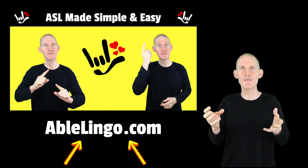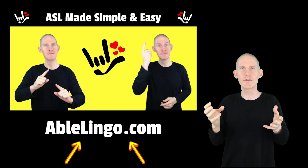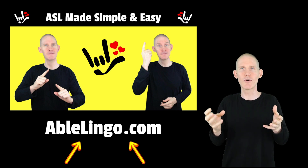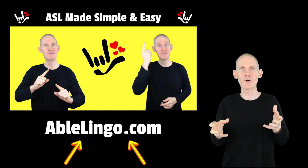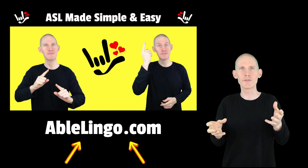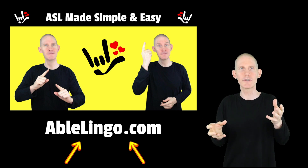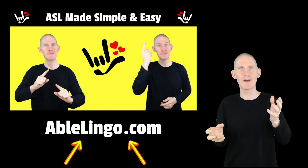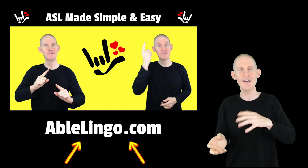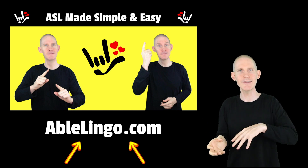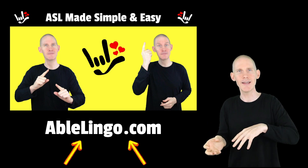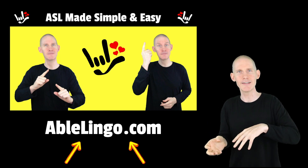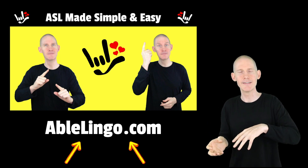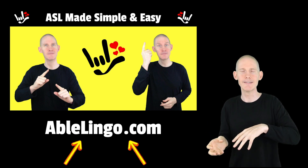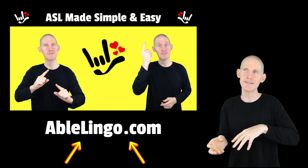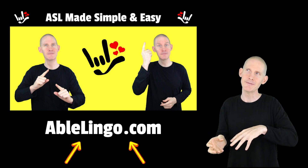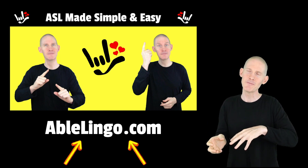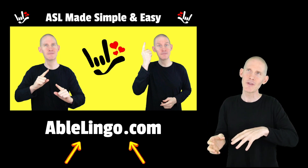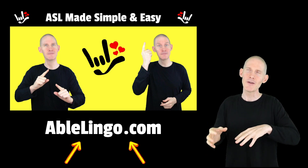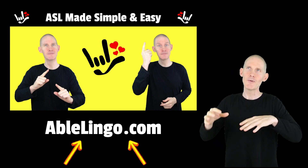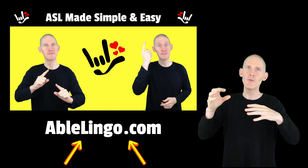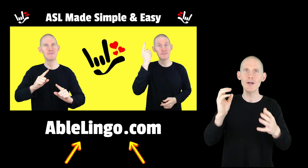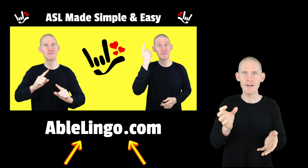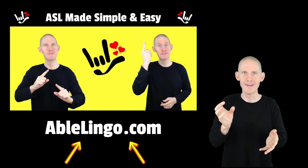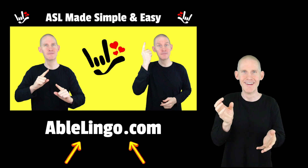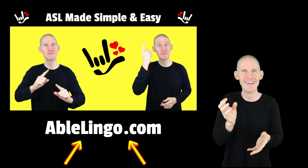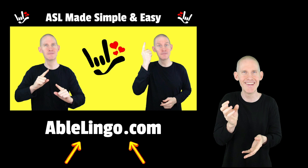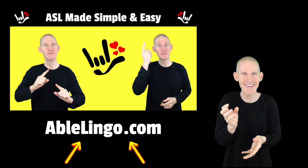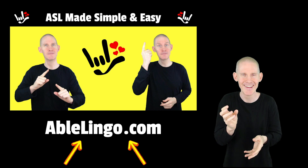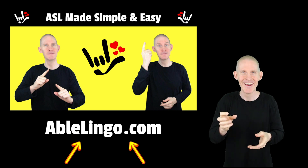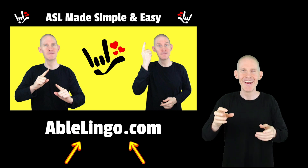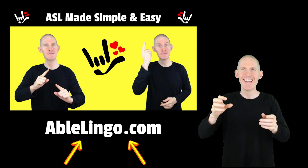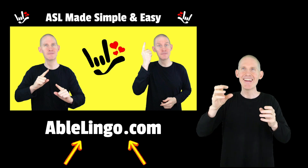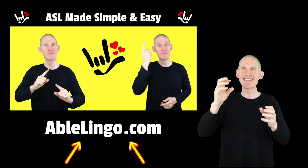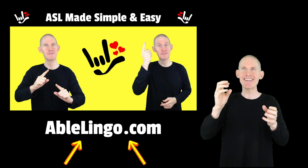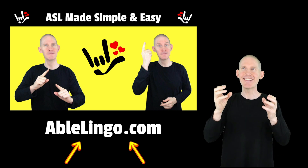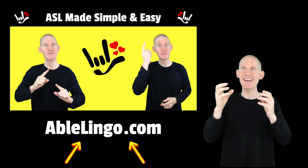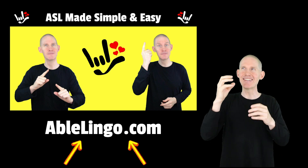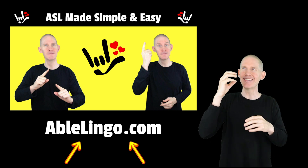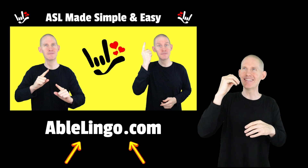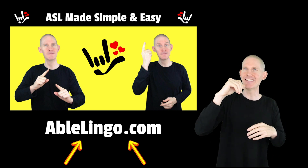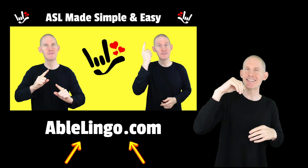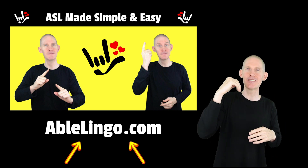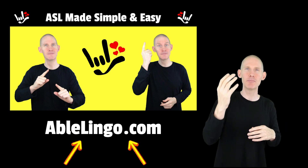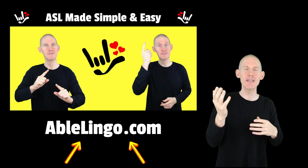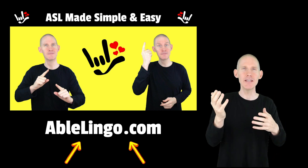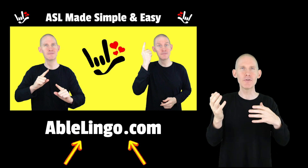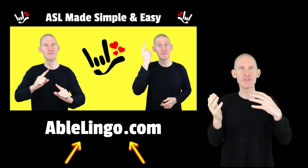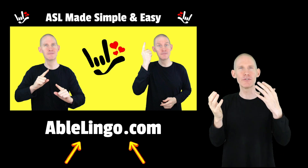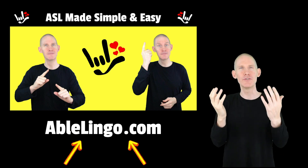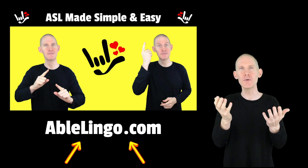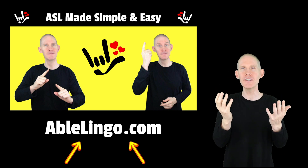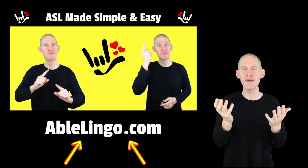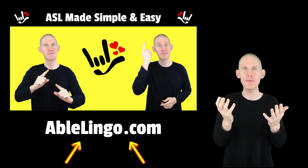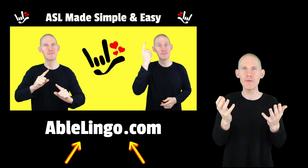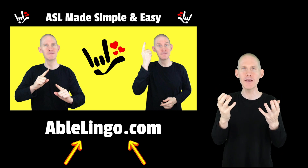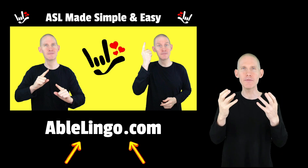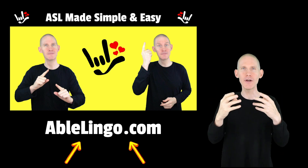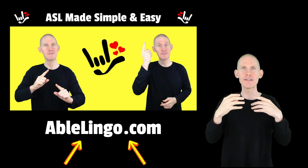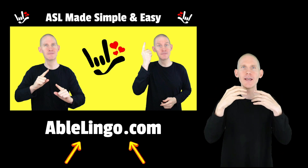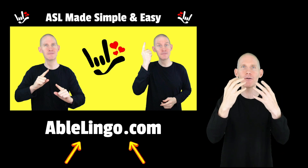course content. Well, it's like that speaking versus doing type thing. If I tell you